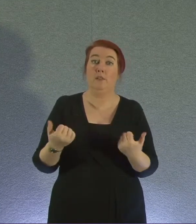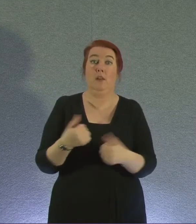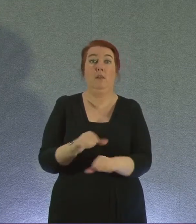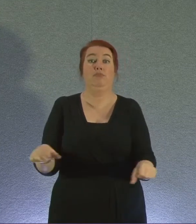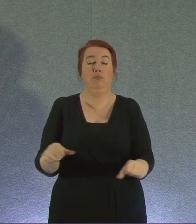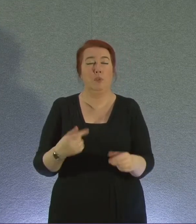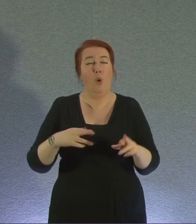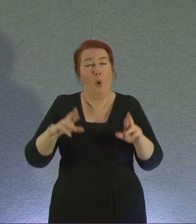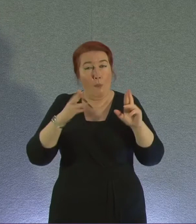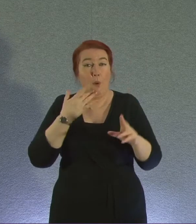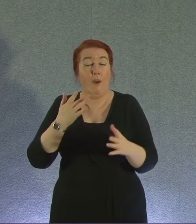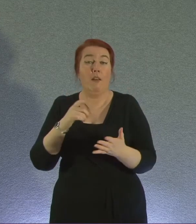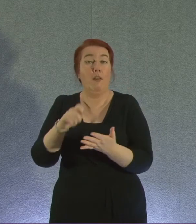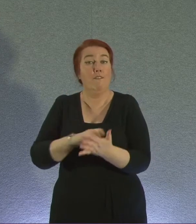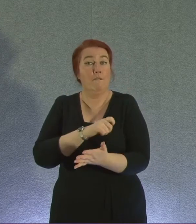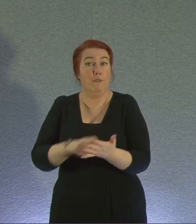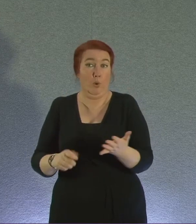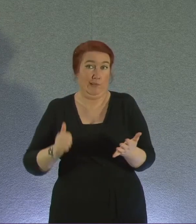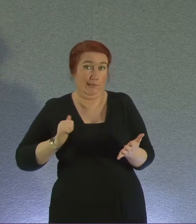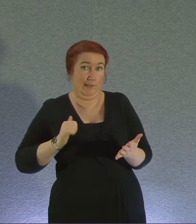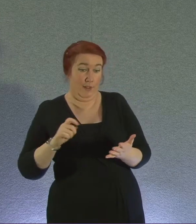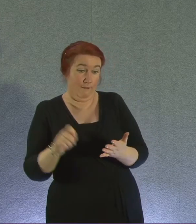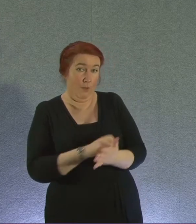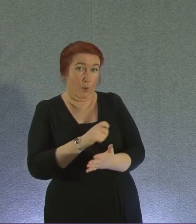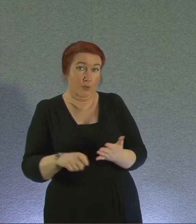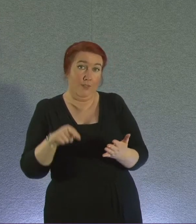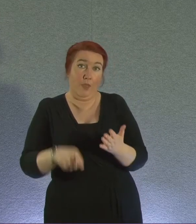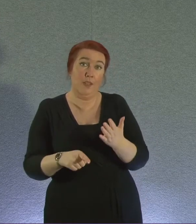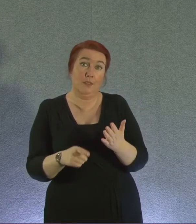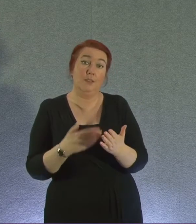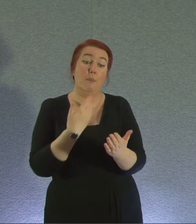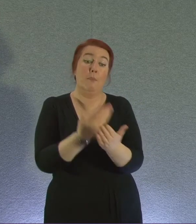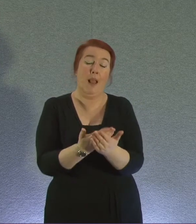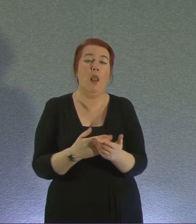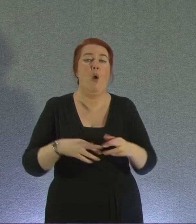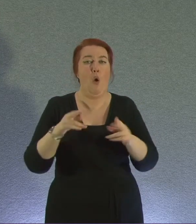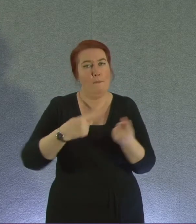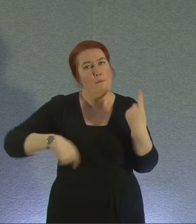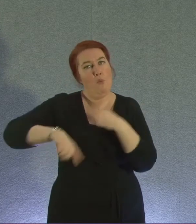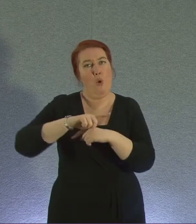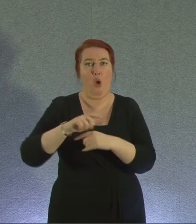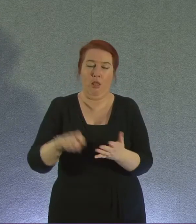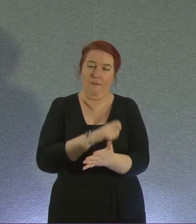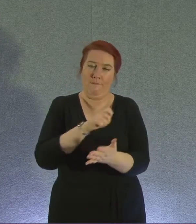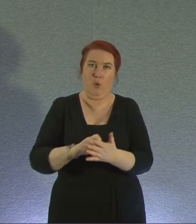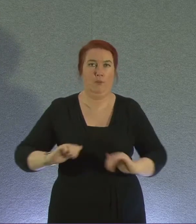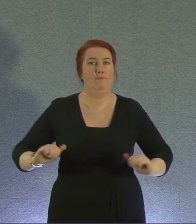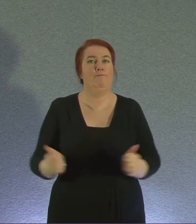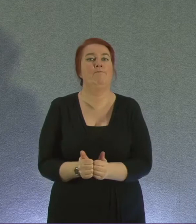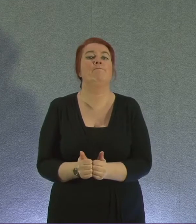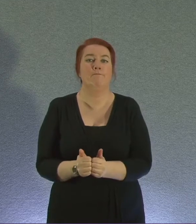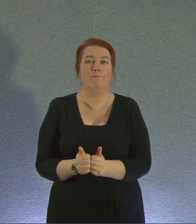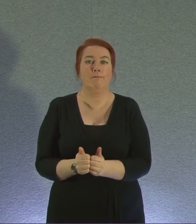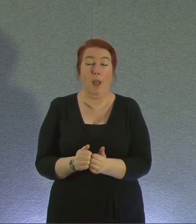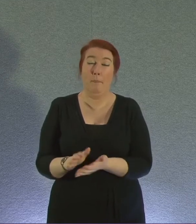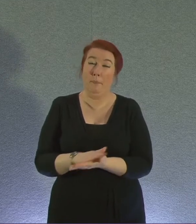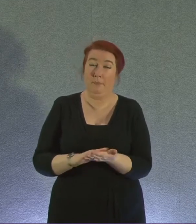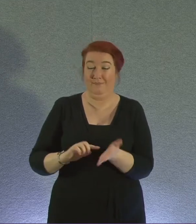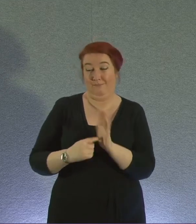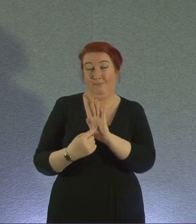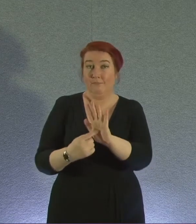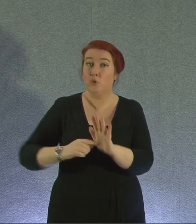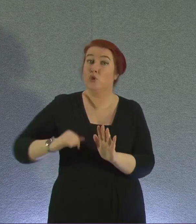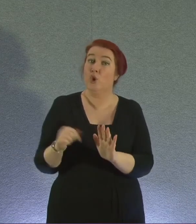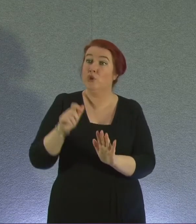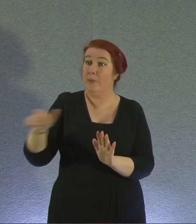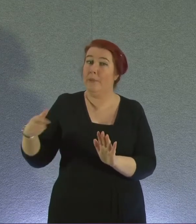to vote in a few moments' time, we will do it unanimously together and indicate to the people of Scotland that we are leading. Their